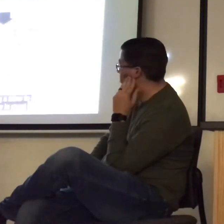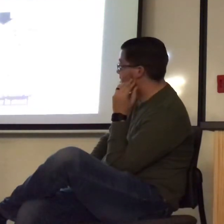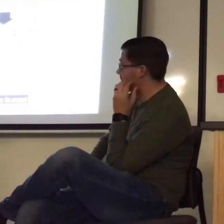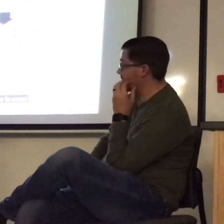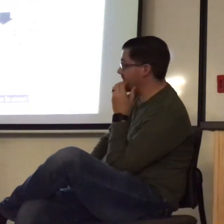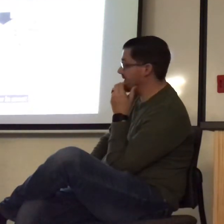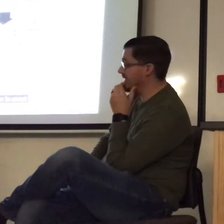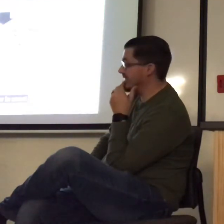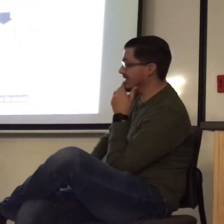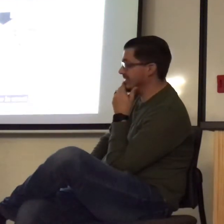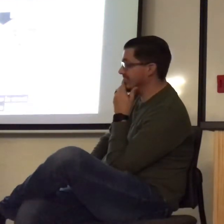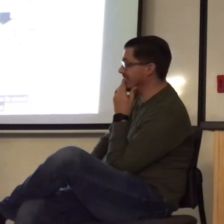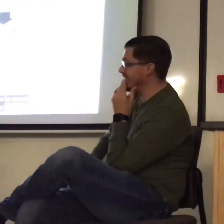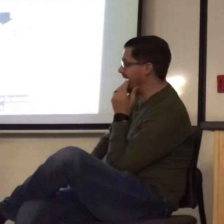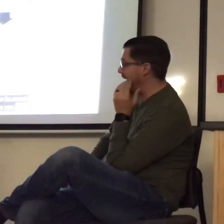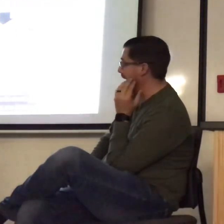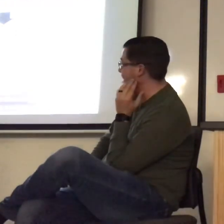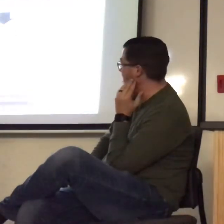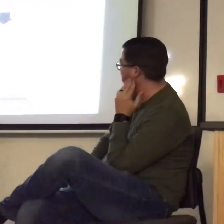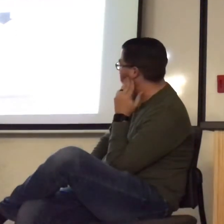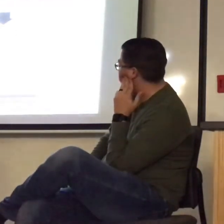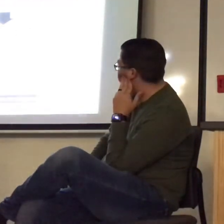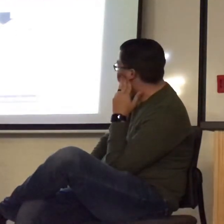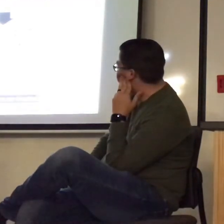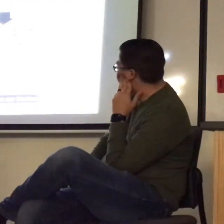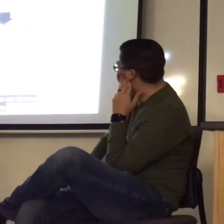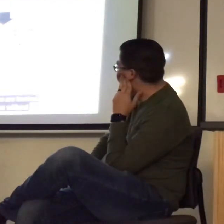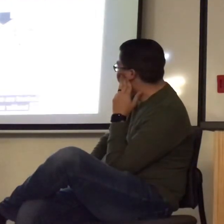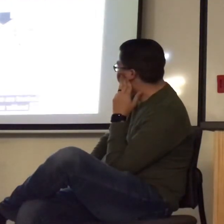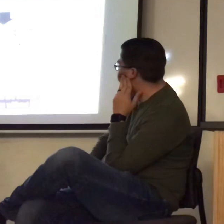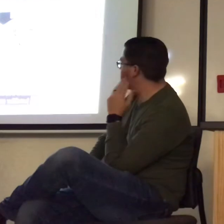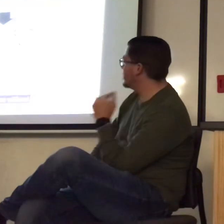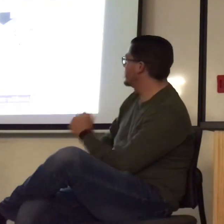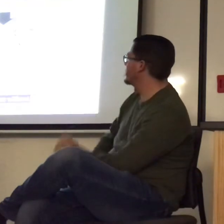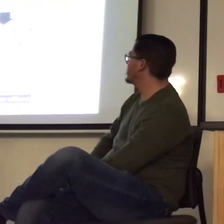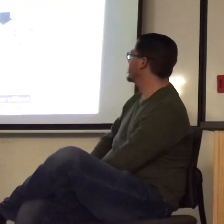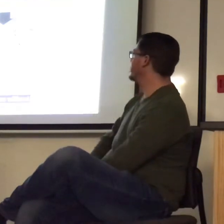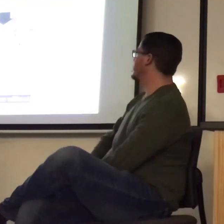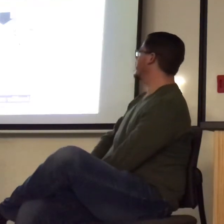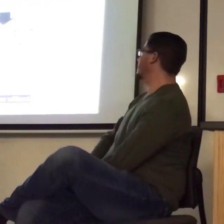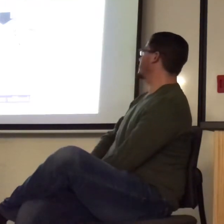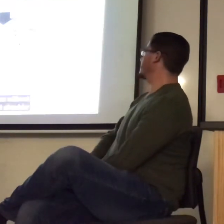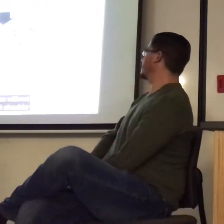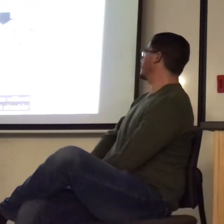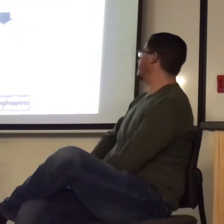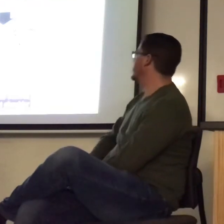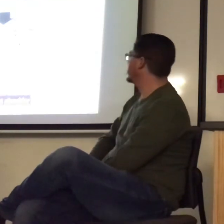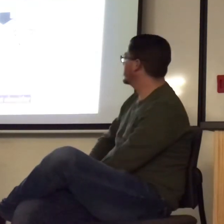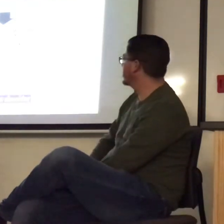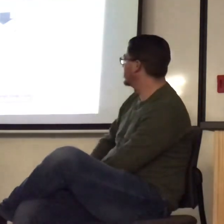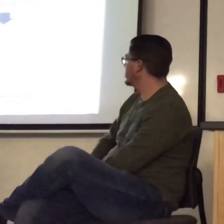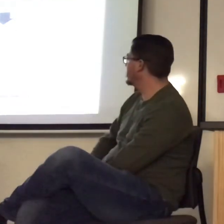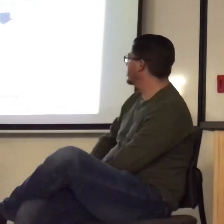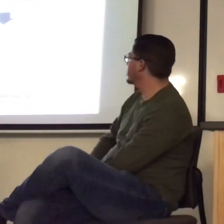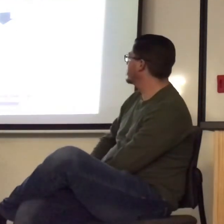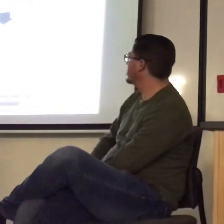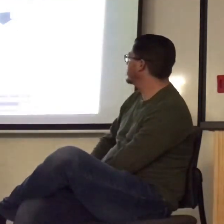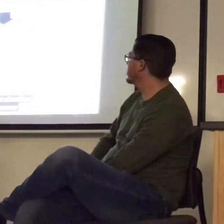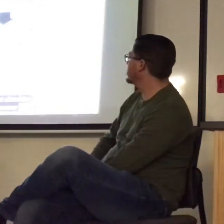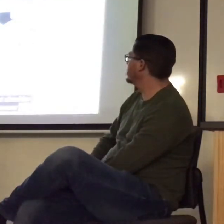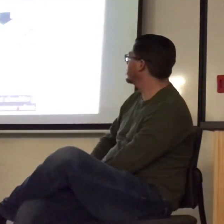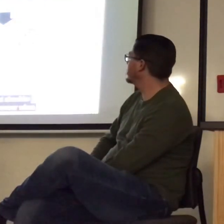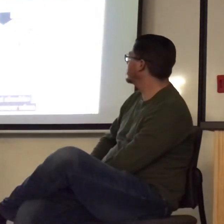in most cases, shoulder separations are treated conservatively, which means without surgery. And you hear about shoulder separations all the